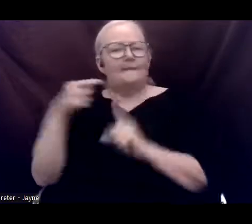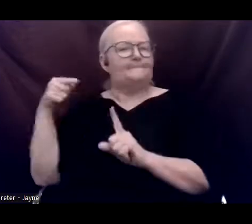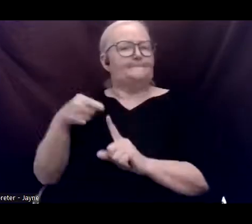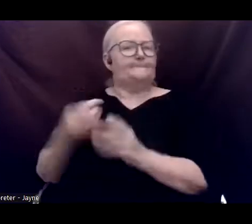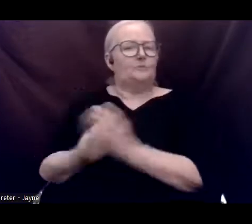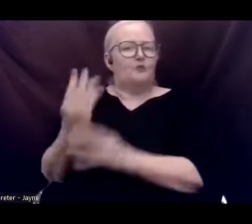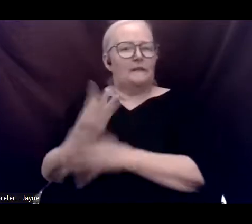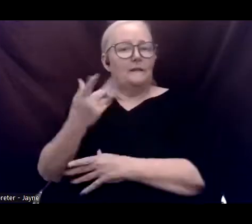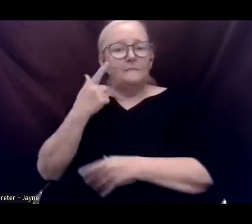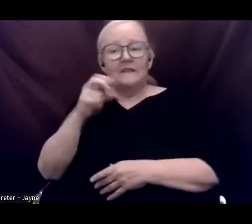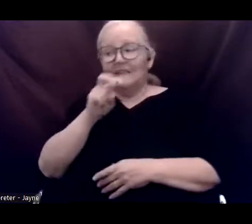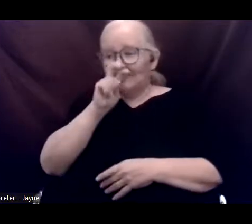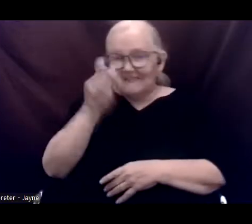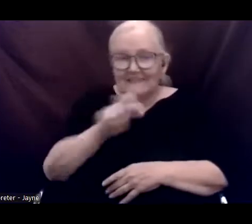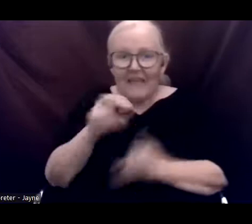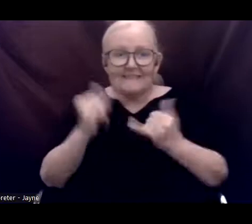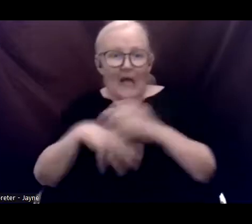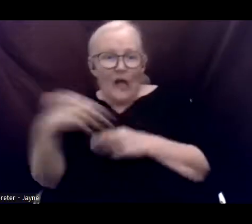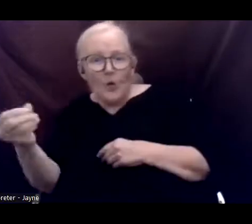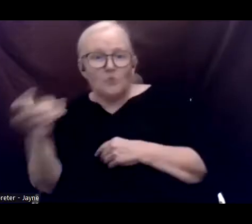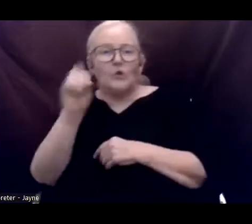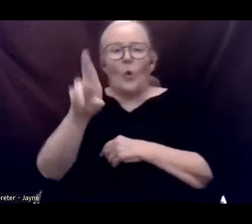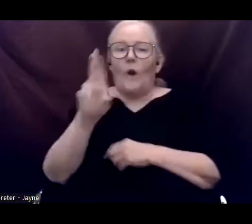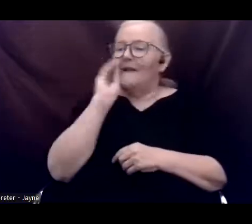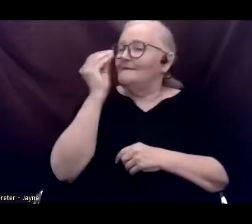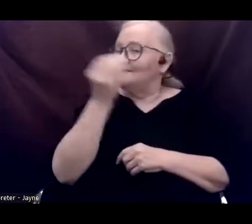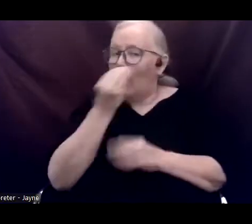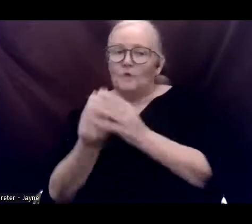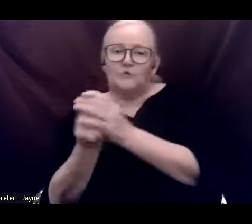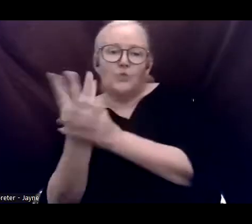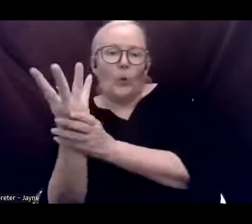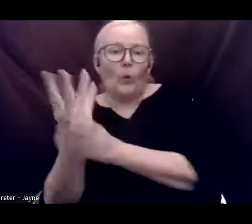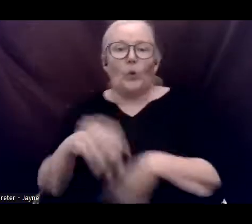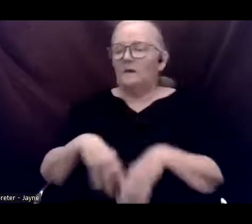the snakes and lizards are coming out or because the flowers are blooming.